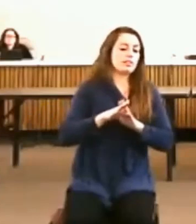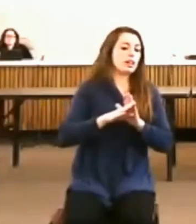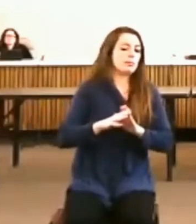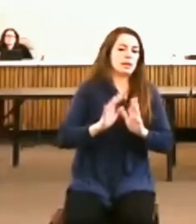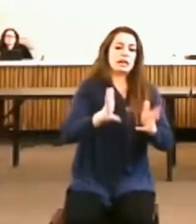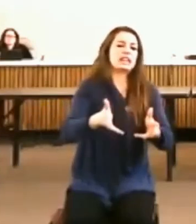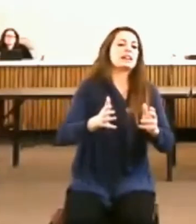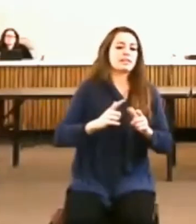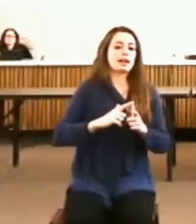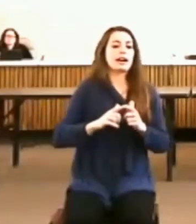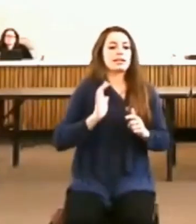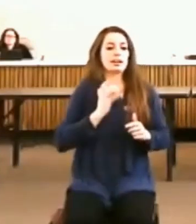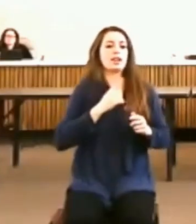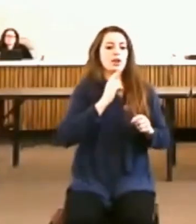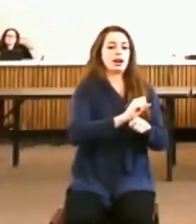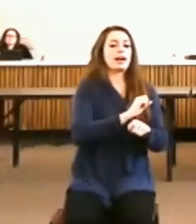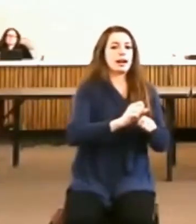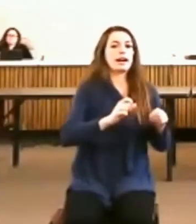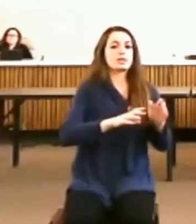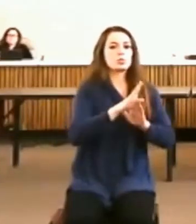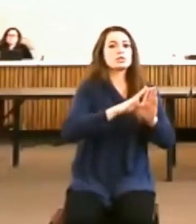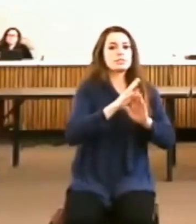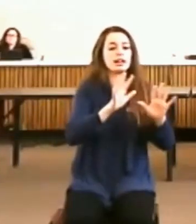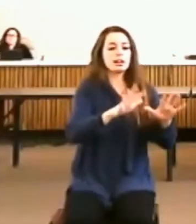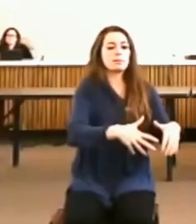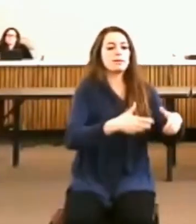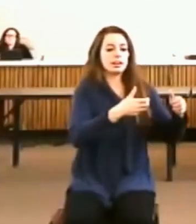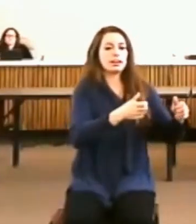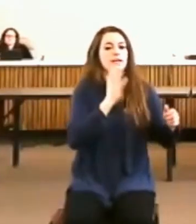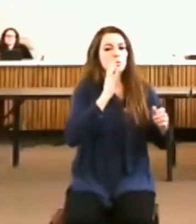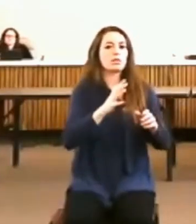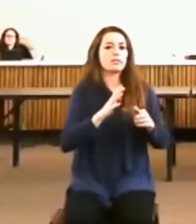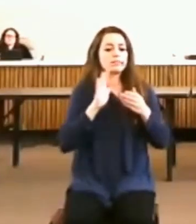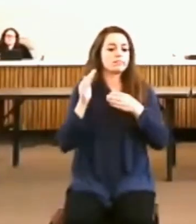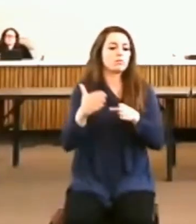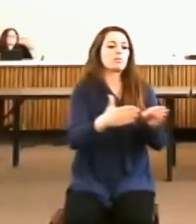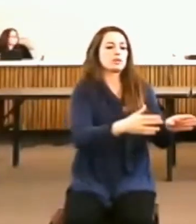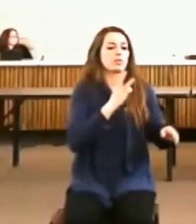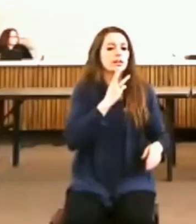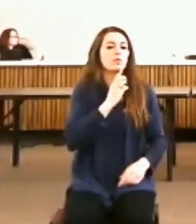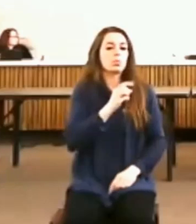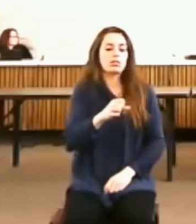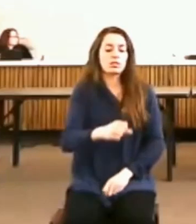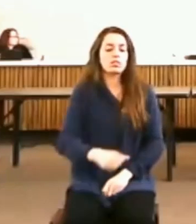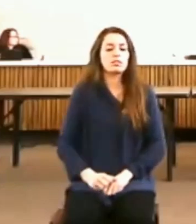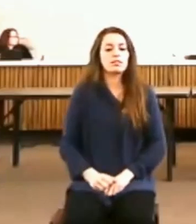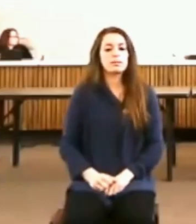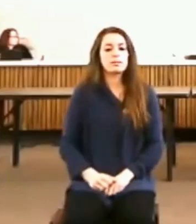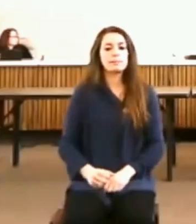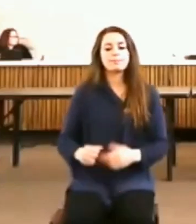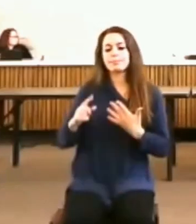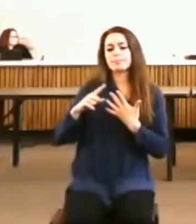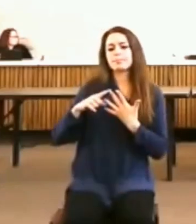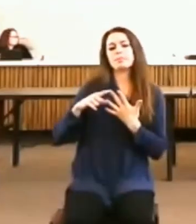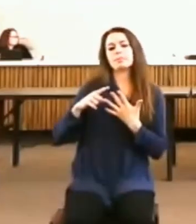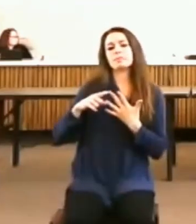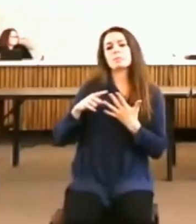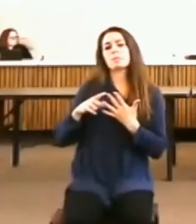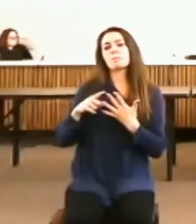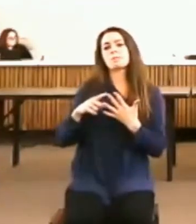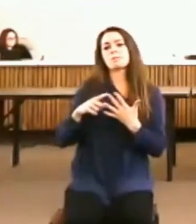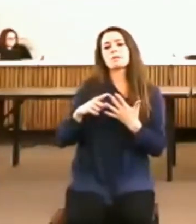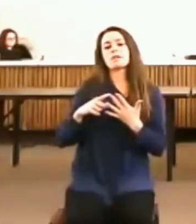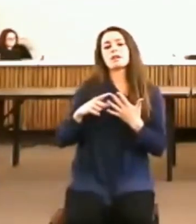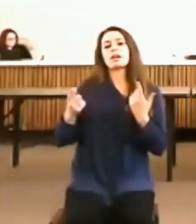prevails. More often, though not complete, contact with the foot is lost with the right